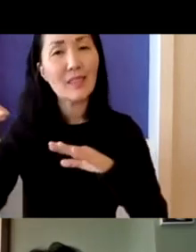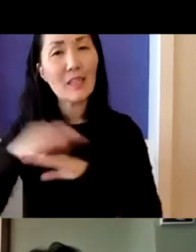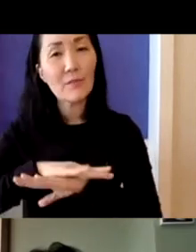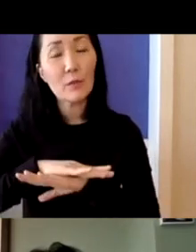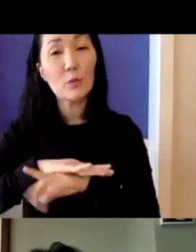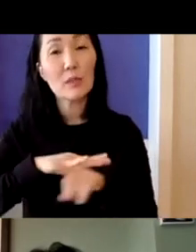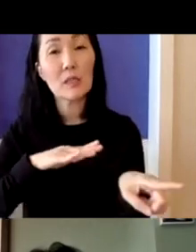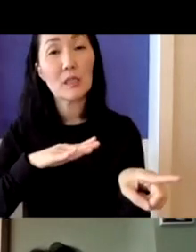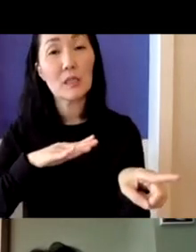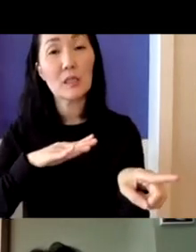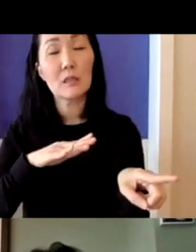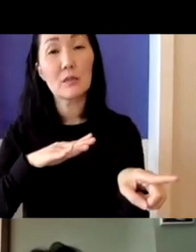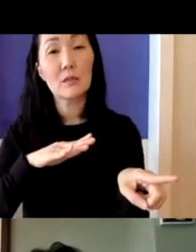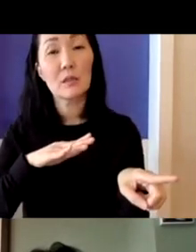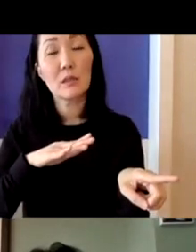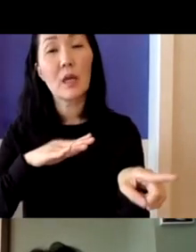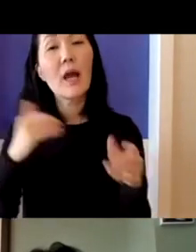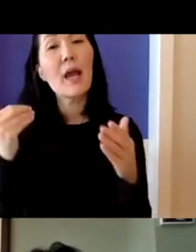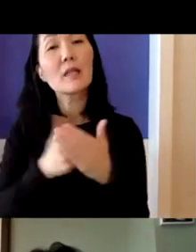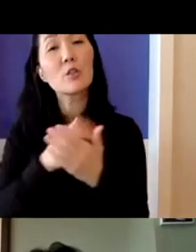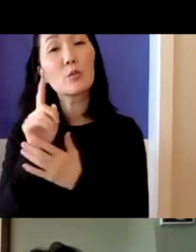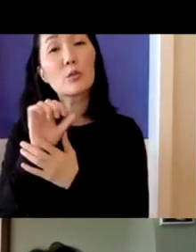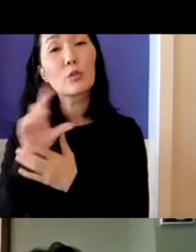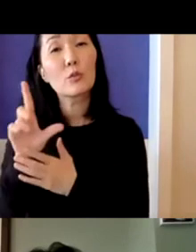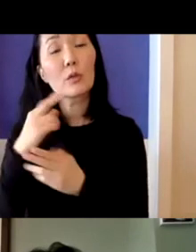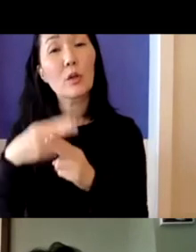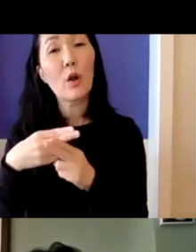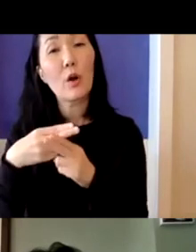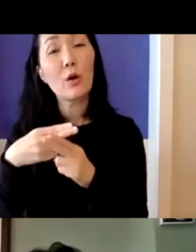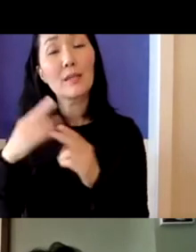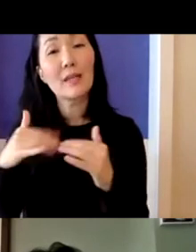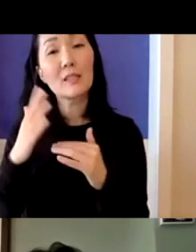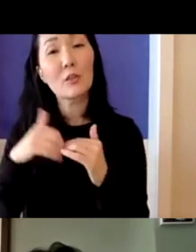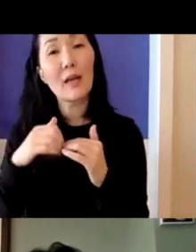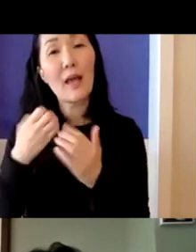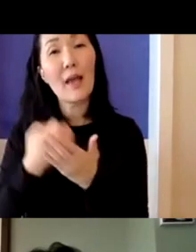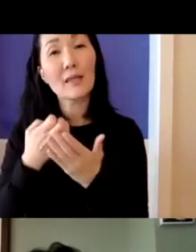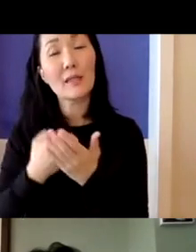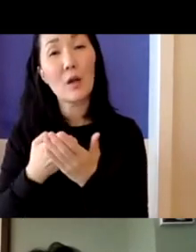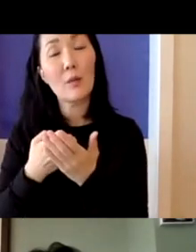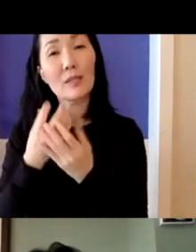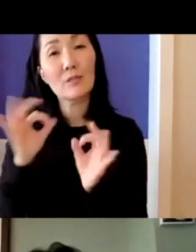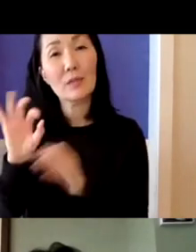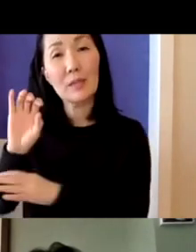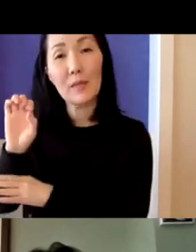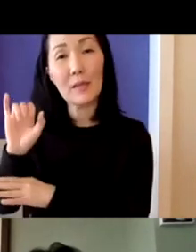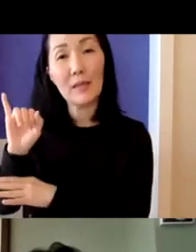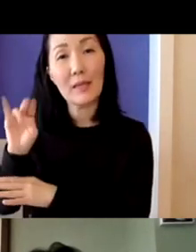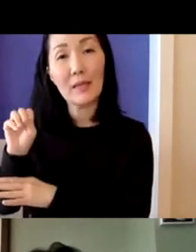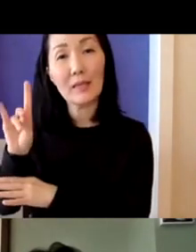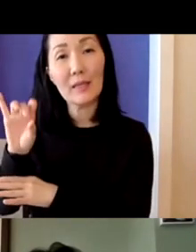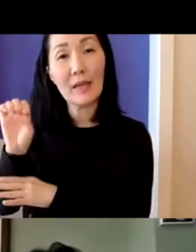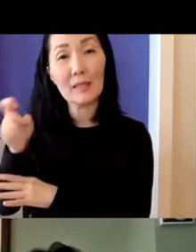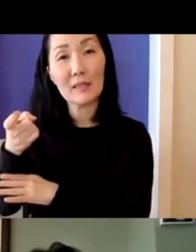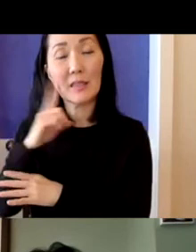of a new tool called the Indigenomics Economic Freedom Index. So looking at the correlation